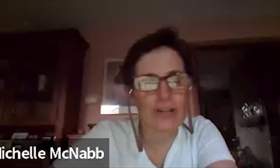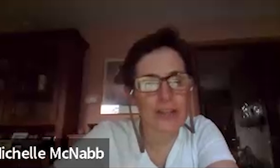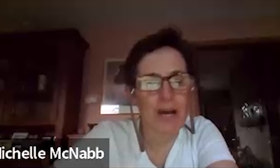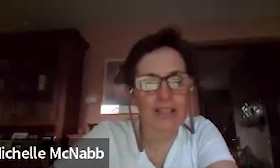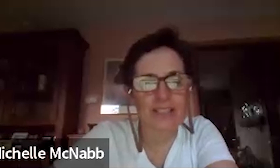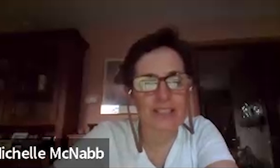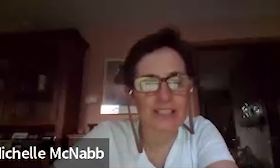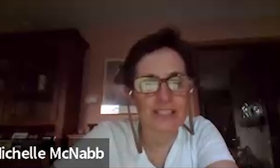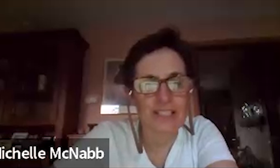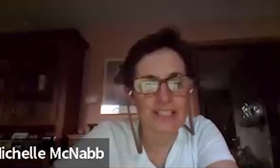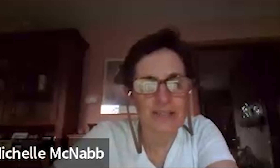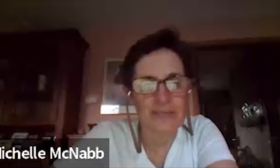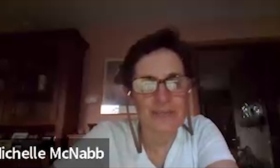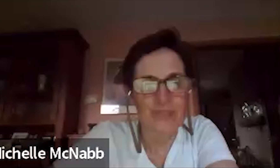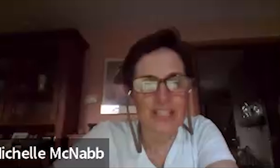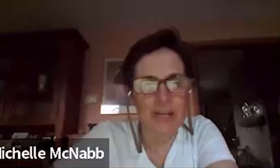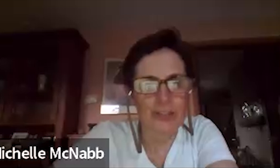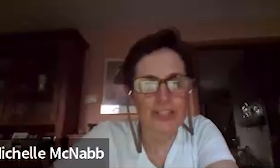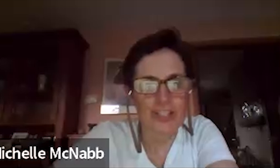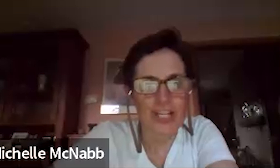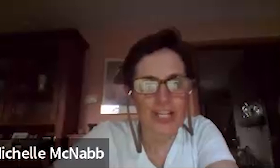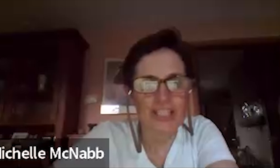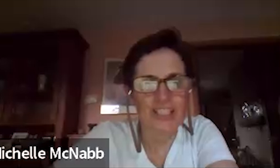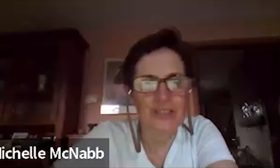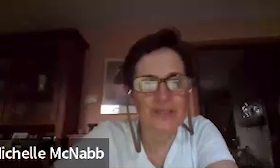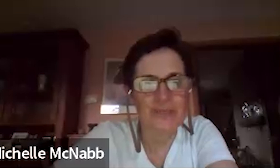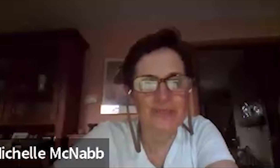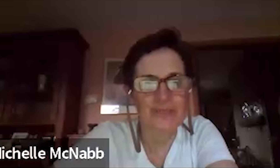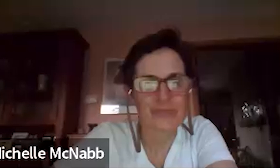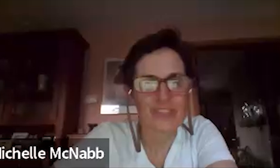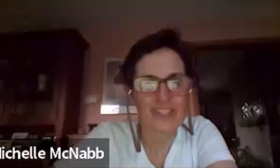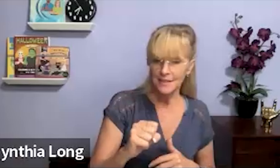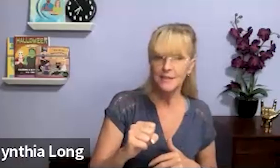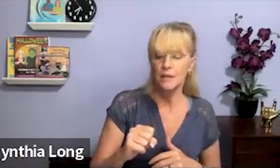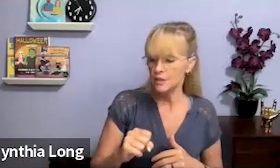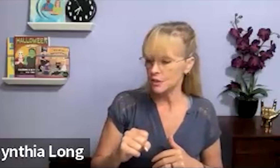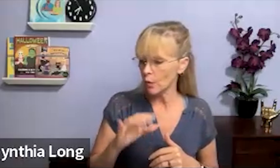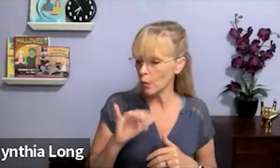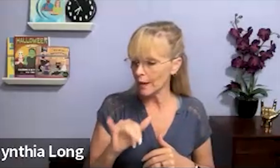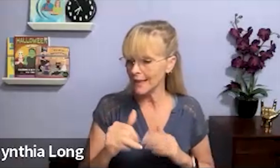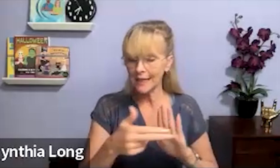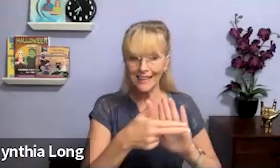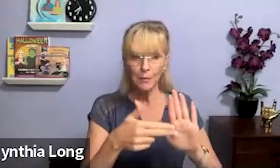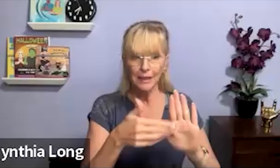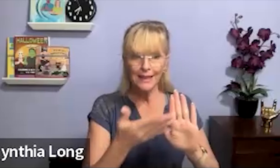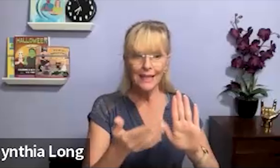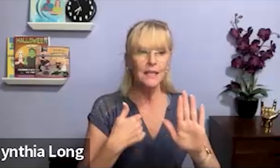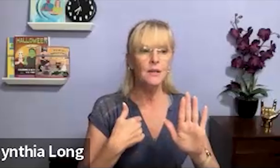on the boxes. Is that what you're suggesting? Yes. So with the labeling things, I'll